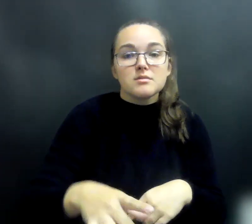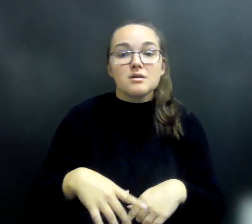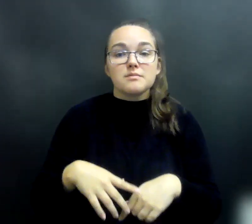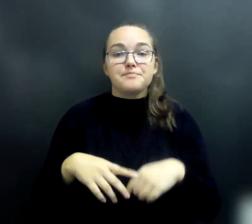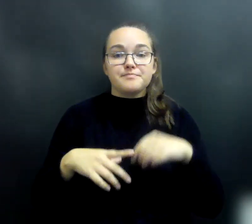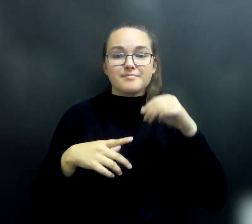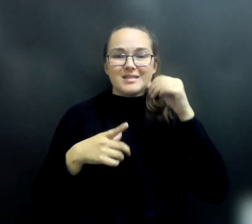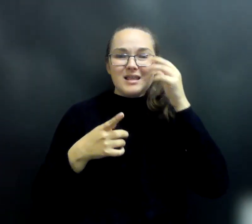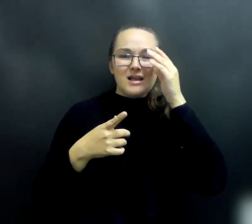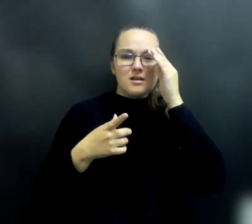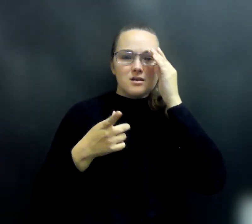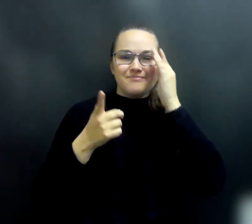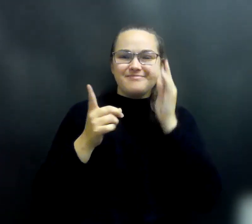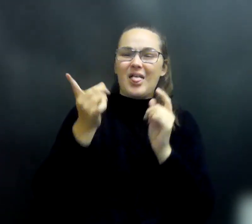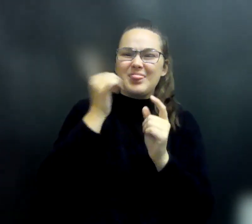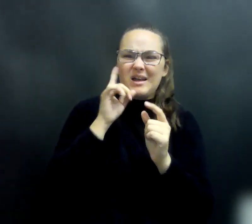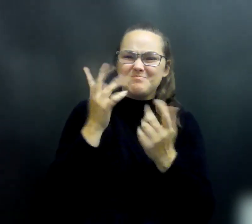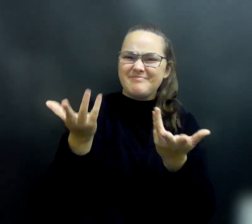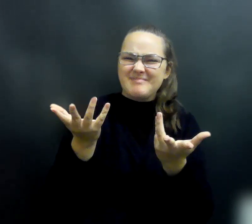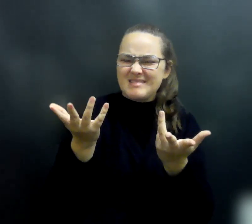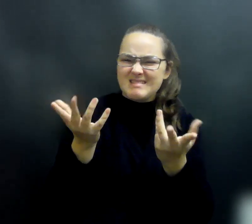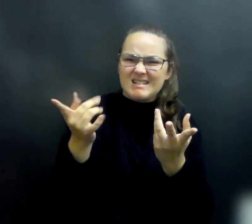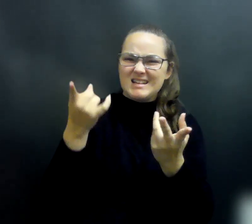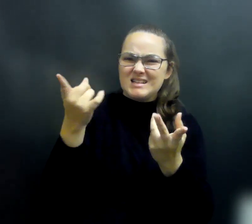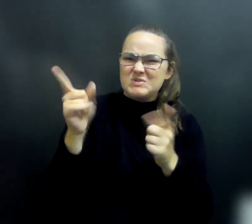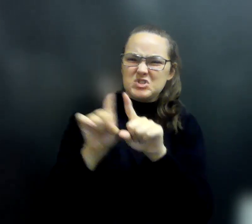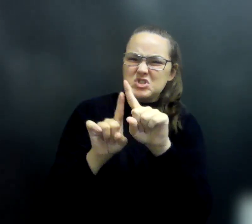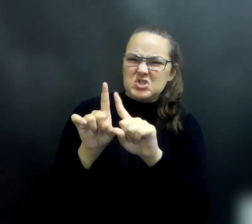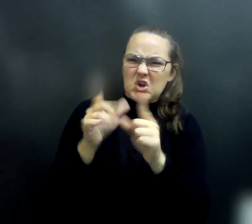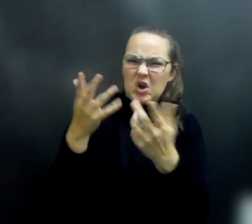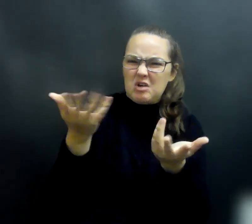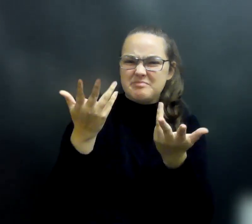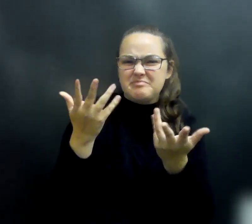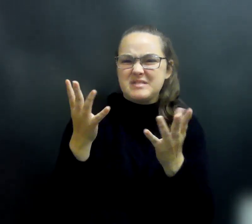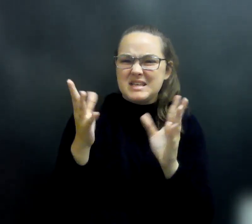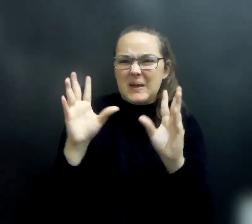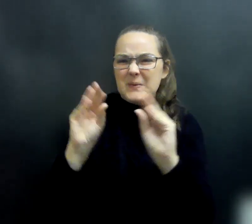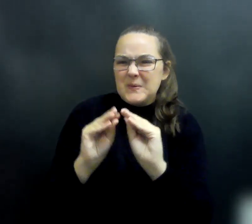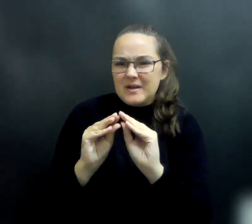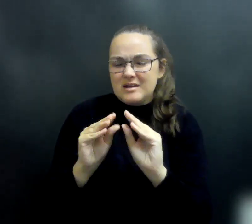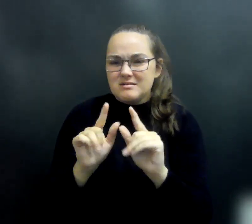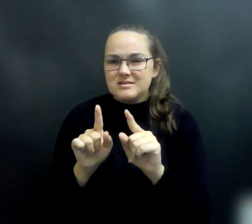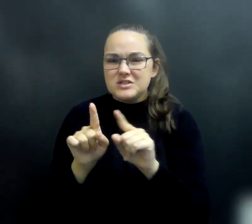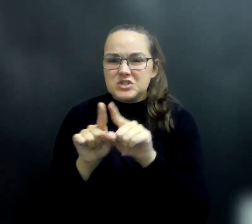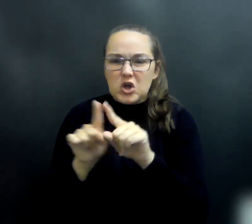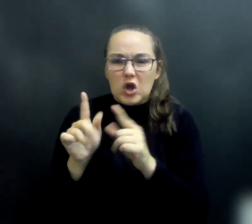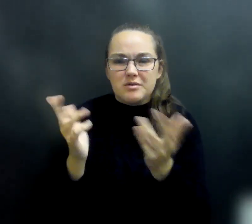had spotted this object before, but had dismissed it as just a faint star. It took William's